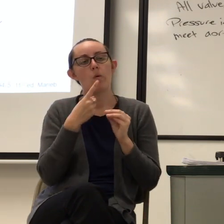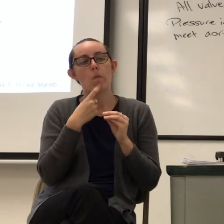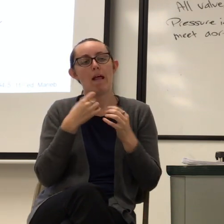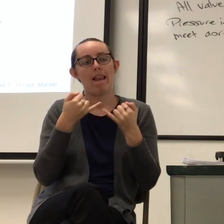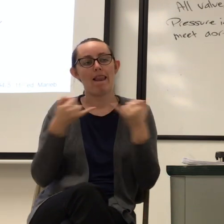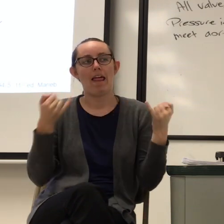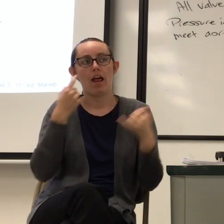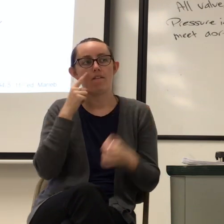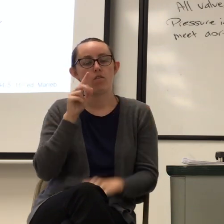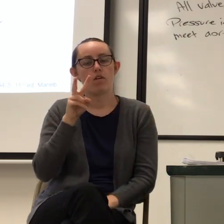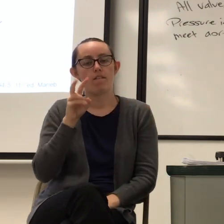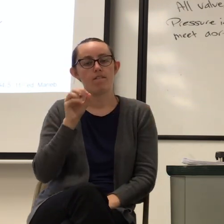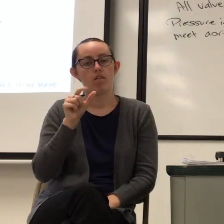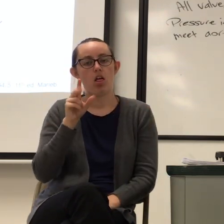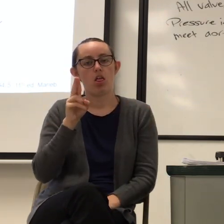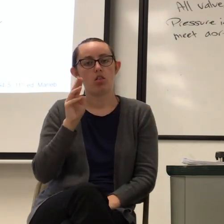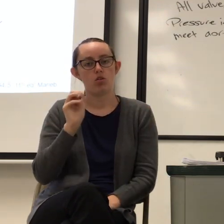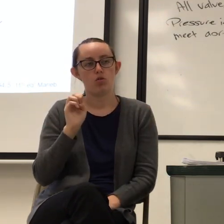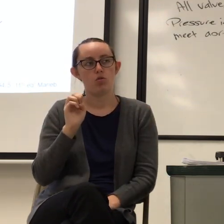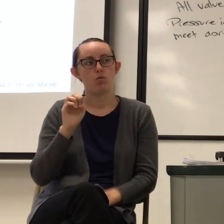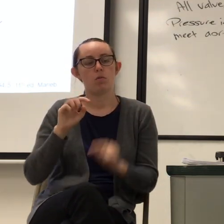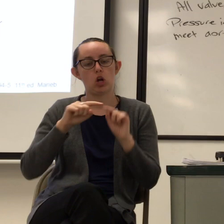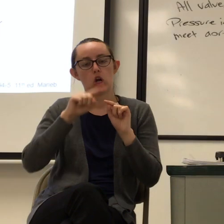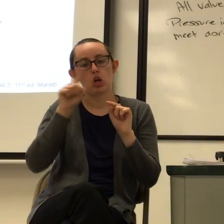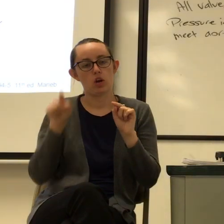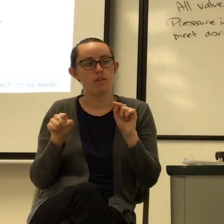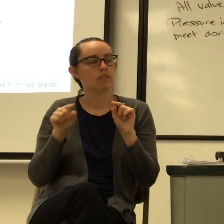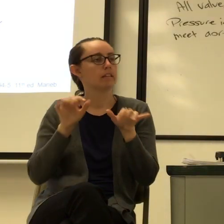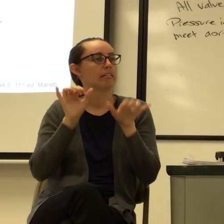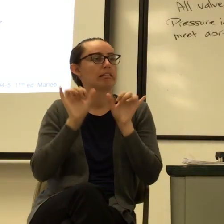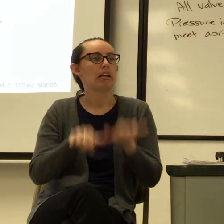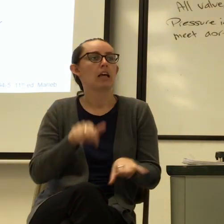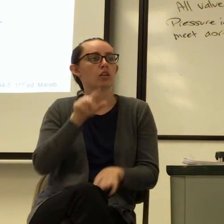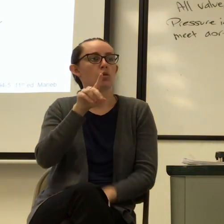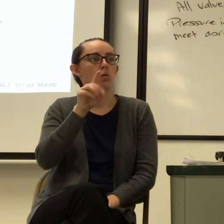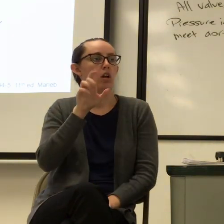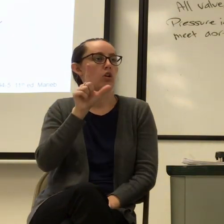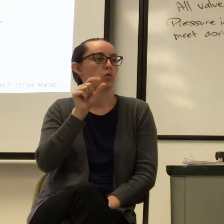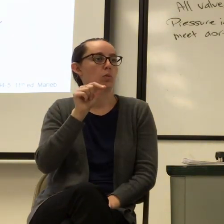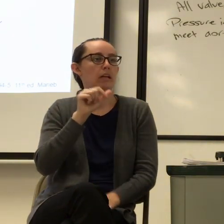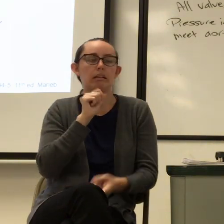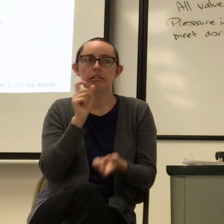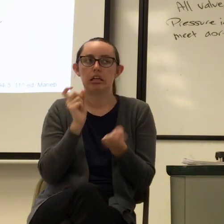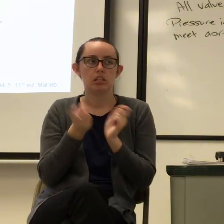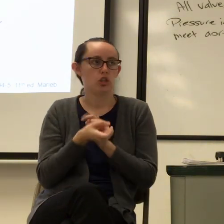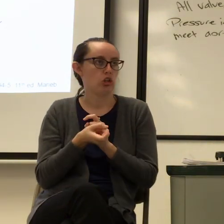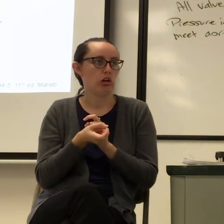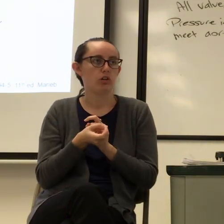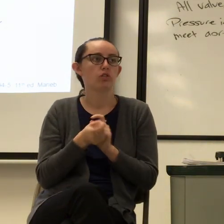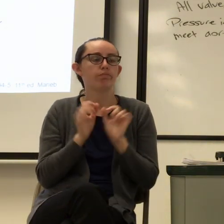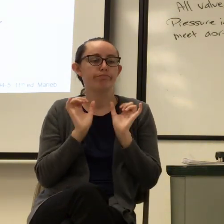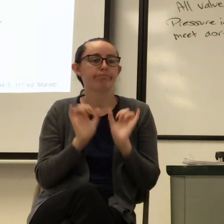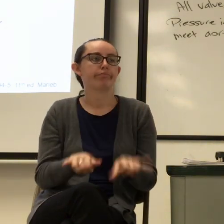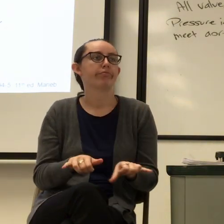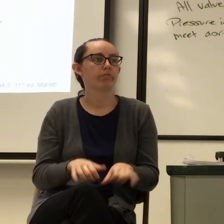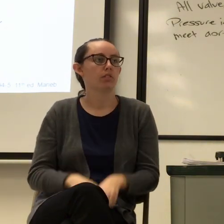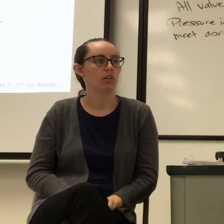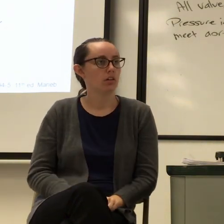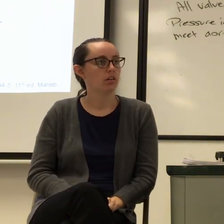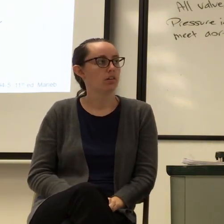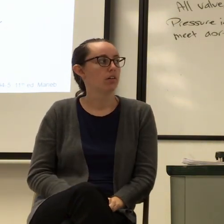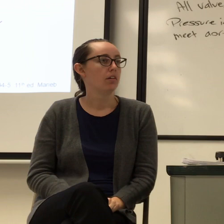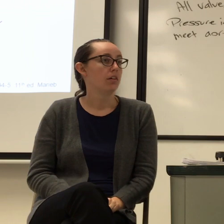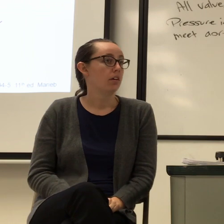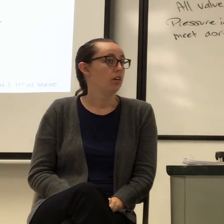at 120. The volume doesn't change. One point to note, as